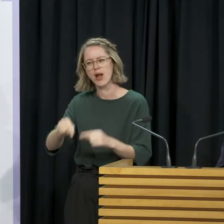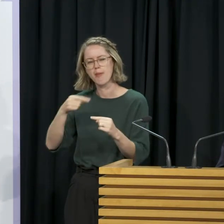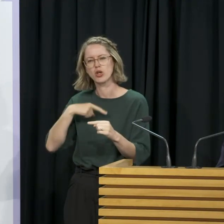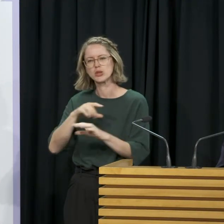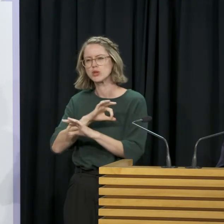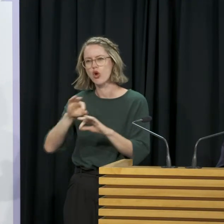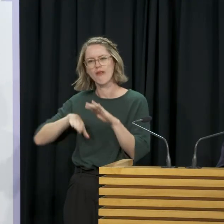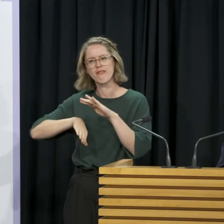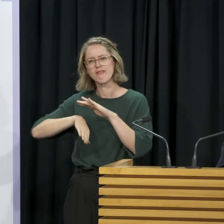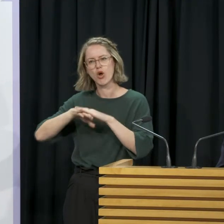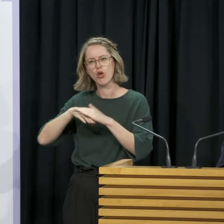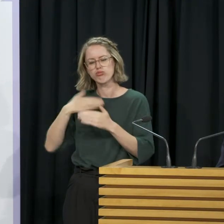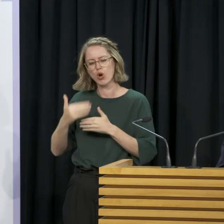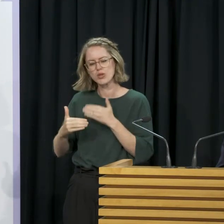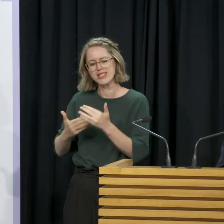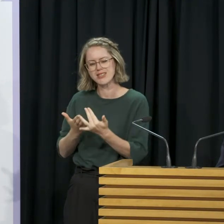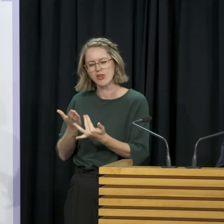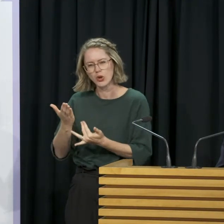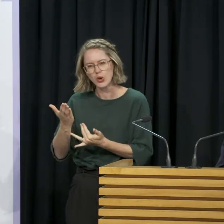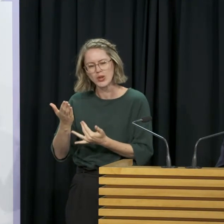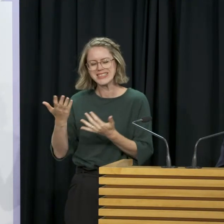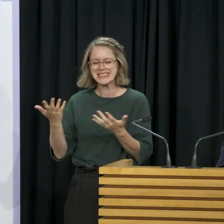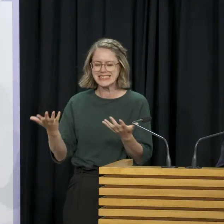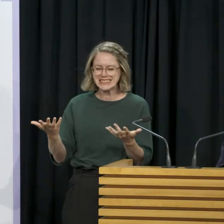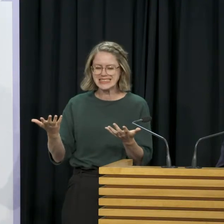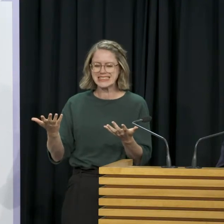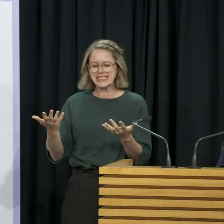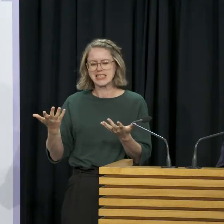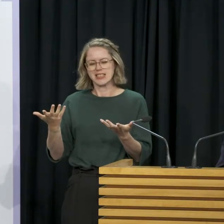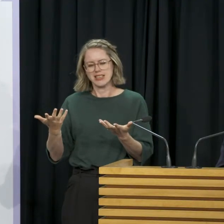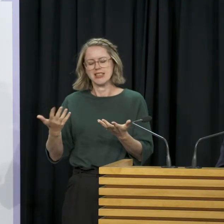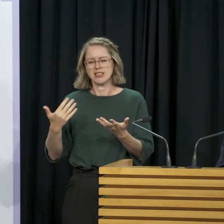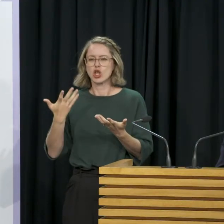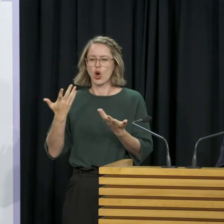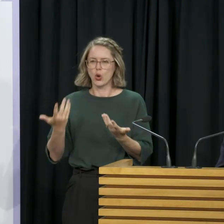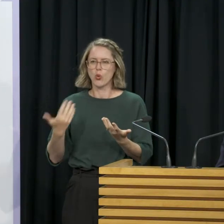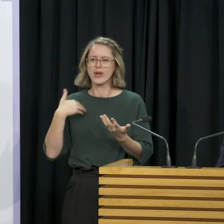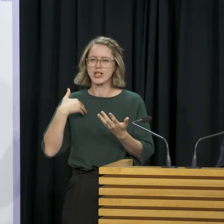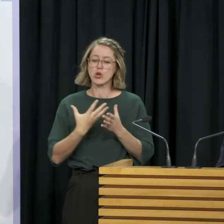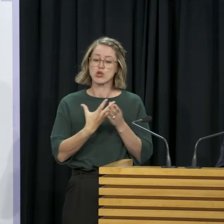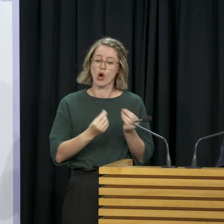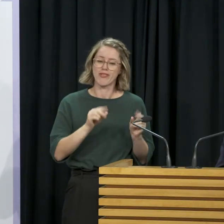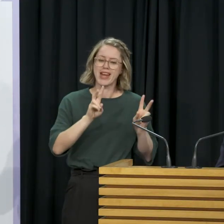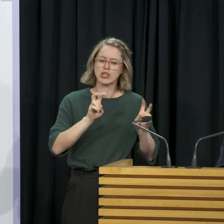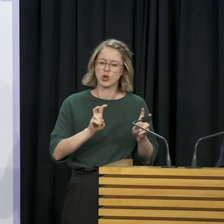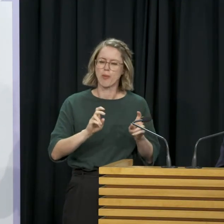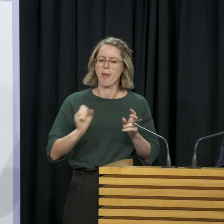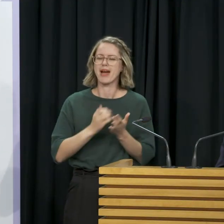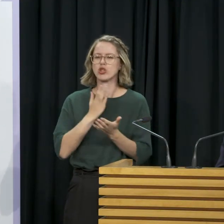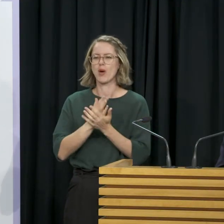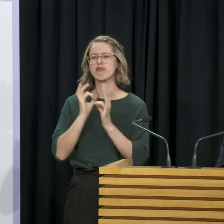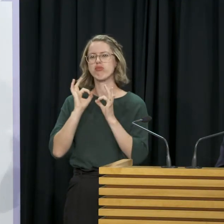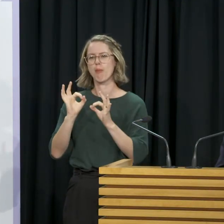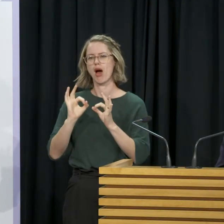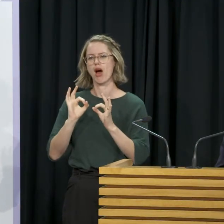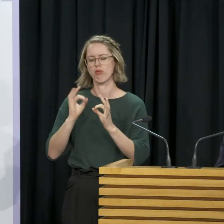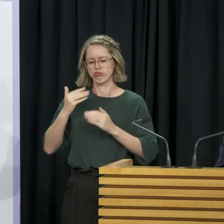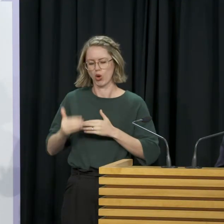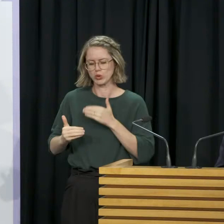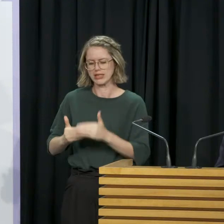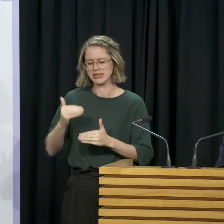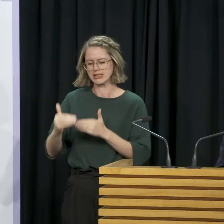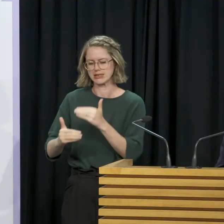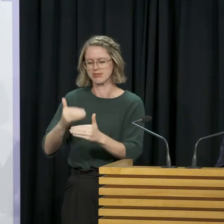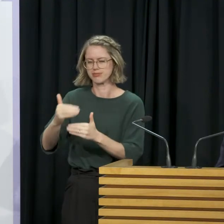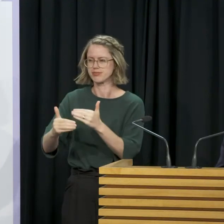through a full process. So what we need to do is essentially deal with the issue, but in such a way that we have the proper consultation so that the changes